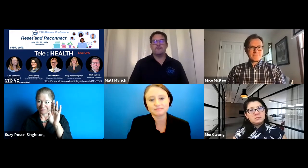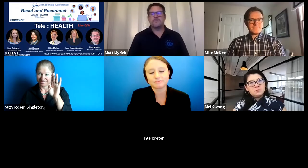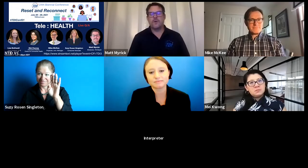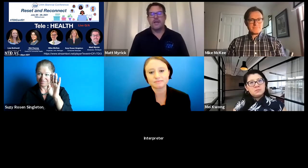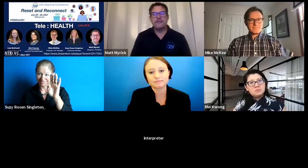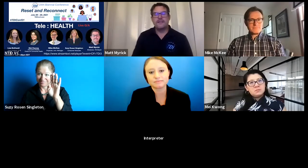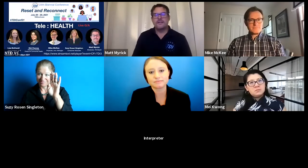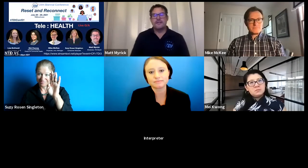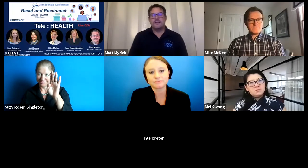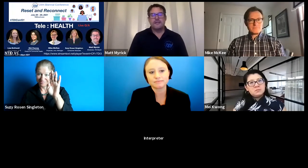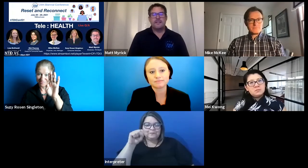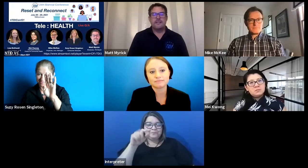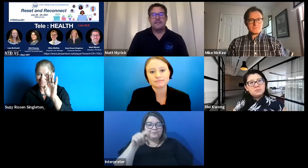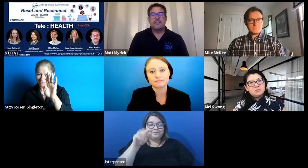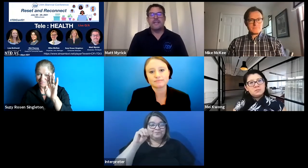Okay.